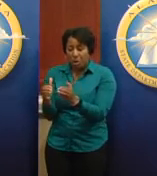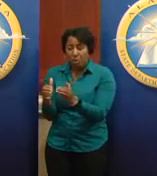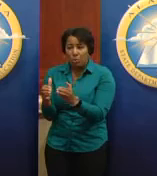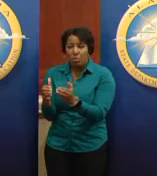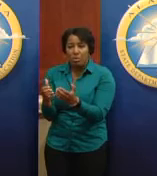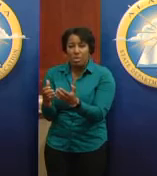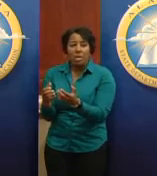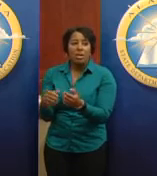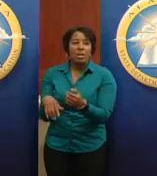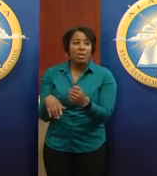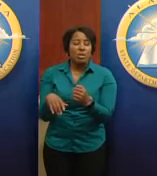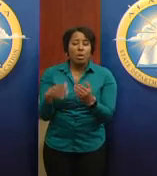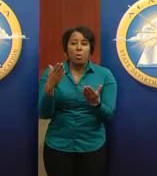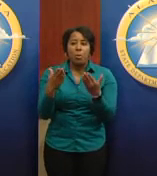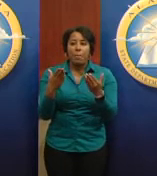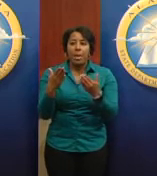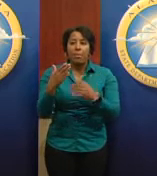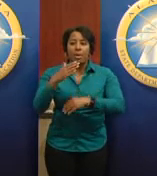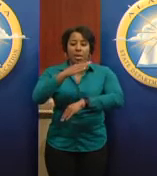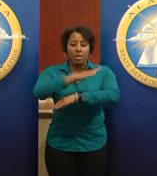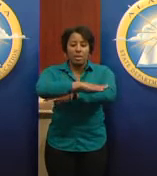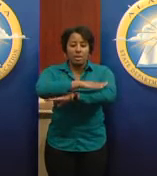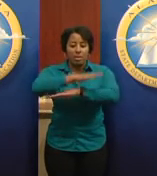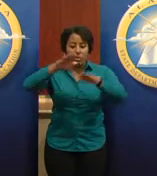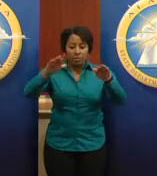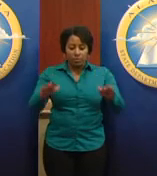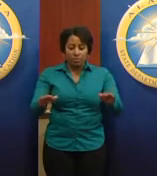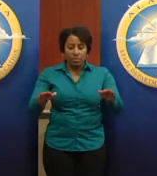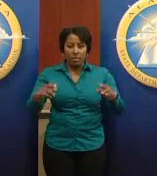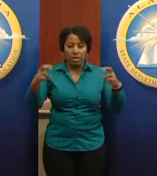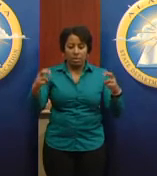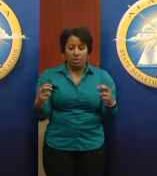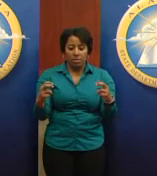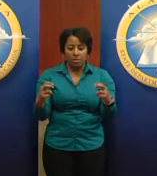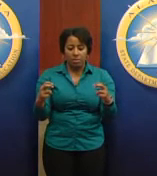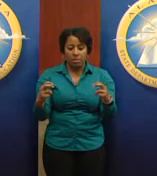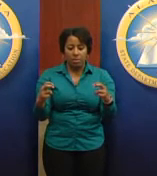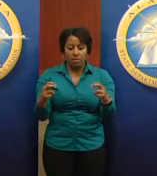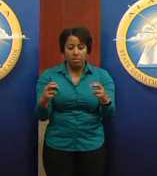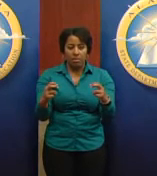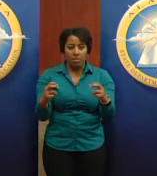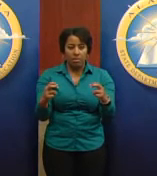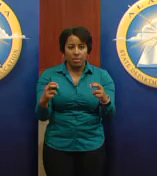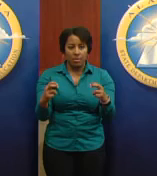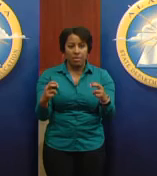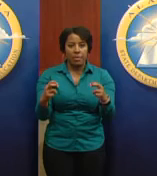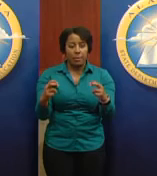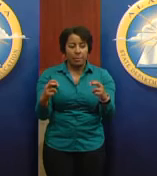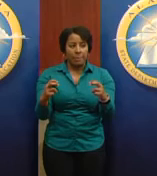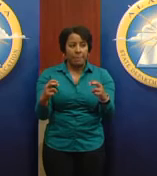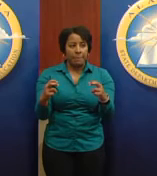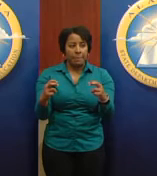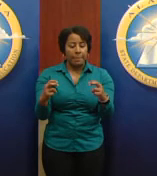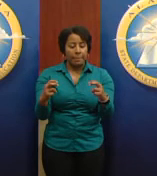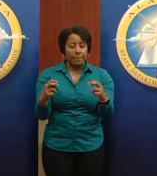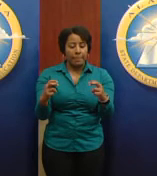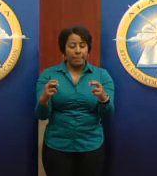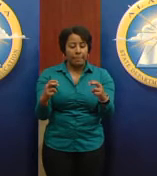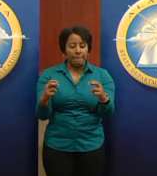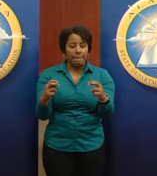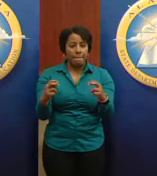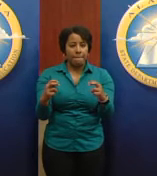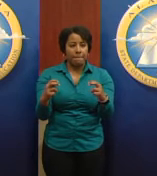have turned two desks face-to-face and two children are sitting there a foot apart, their heads a foot apart,